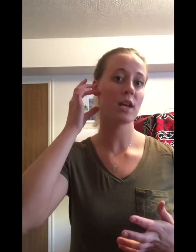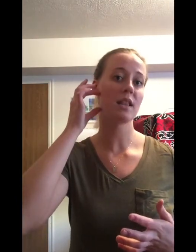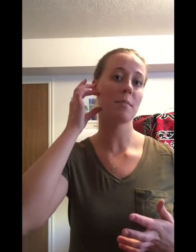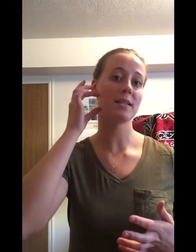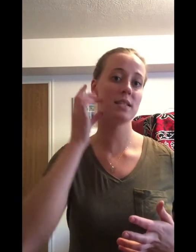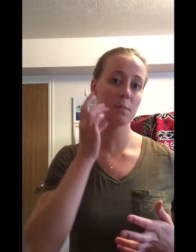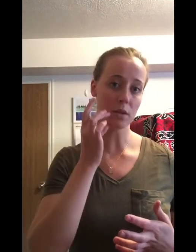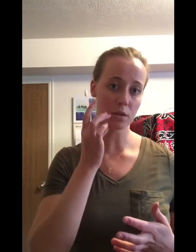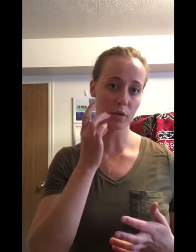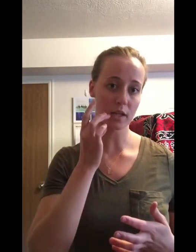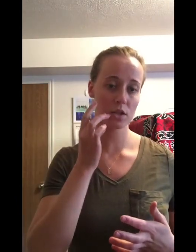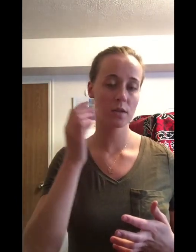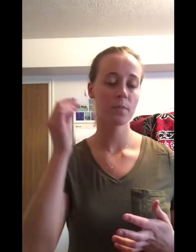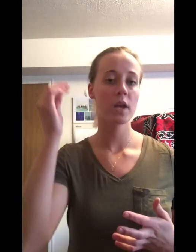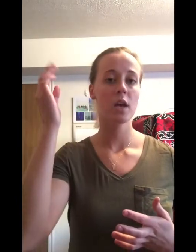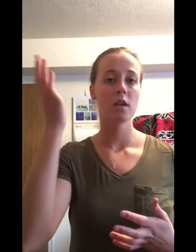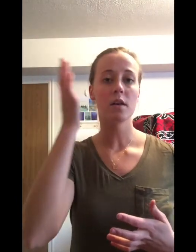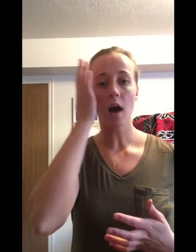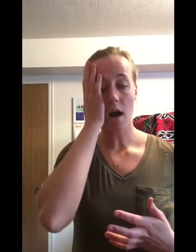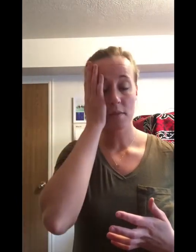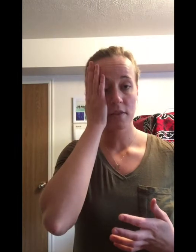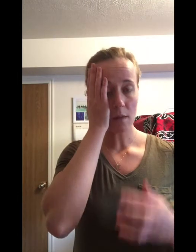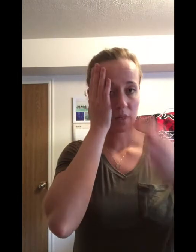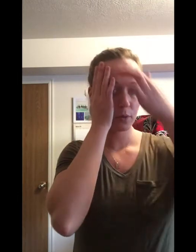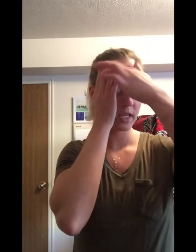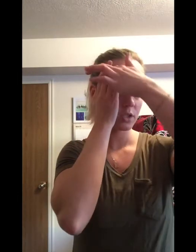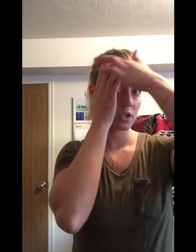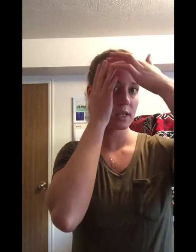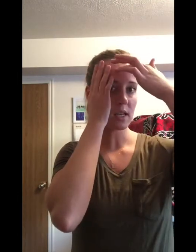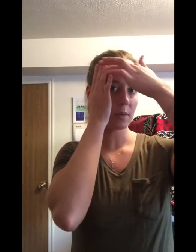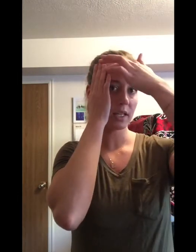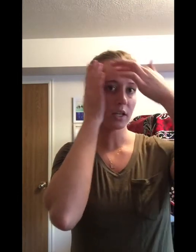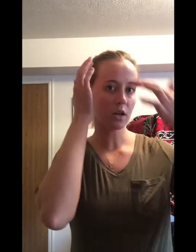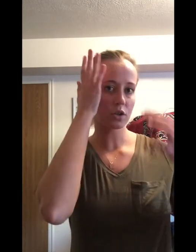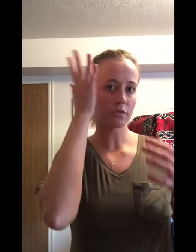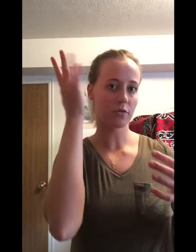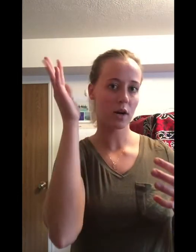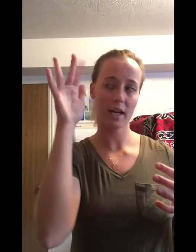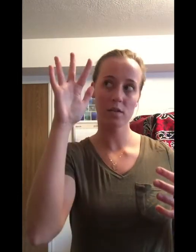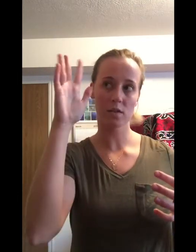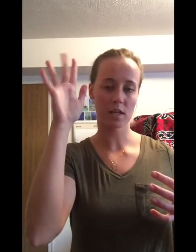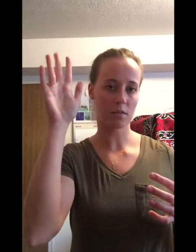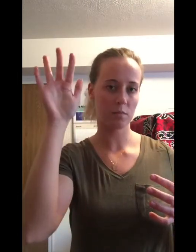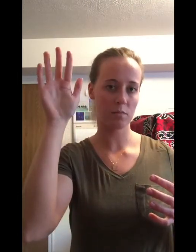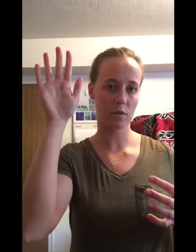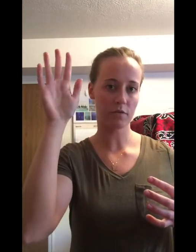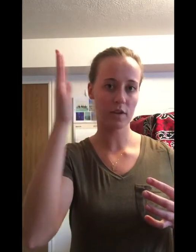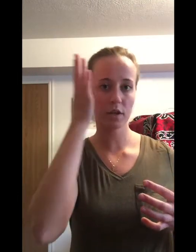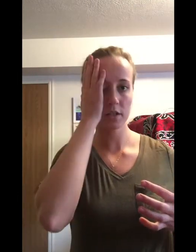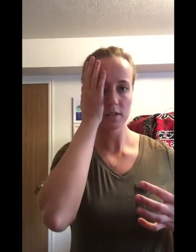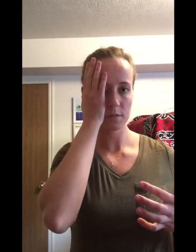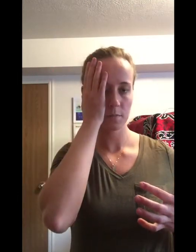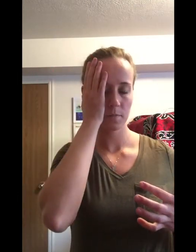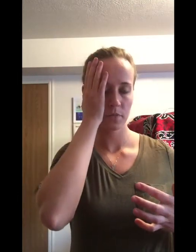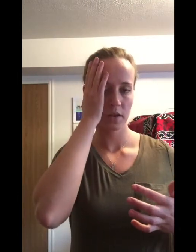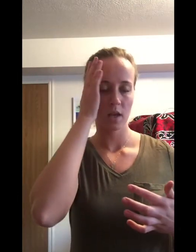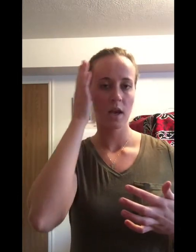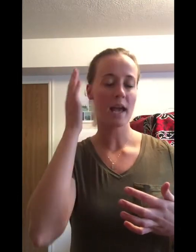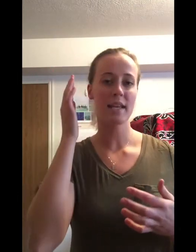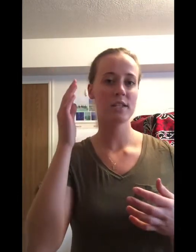and the mandibular branch. The ophthalmic branch is up here on your forehead, so it's like the your fingers, and it